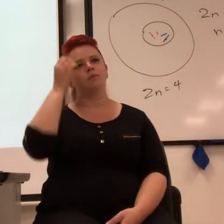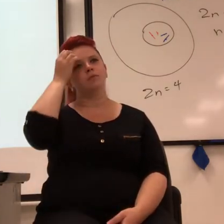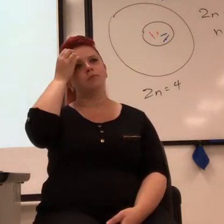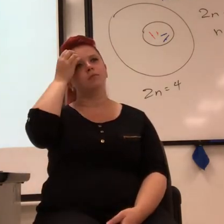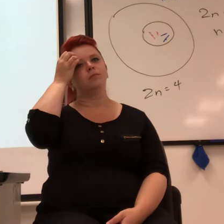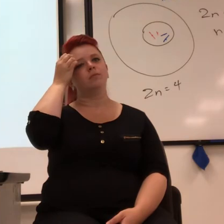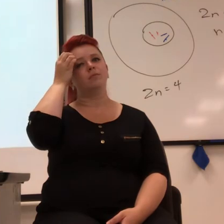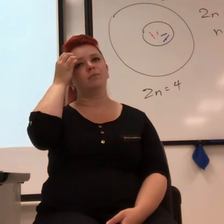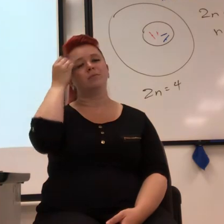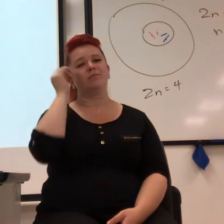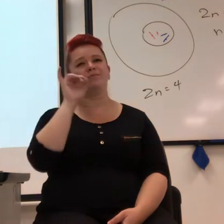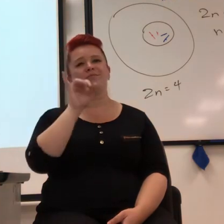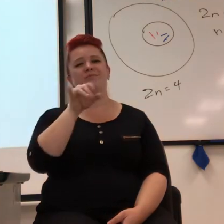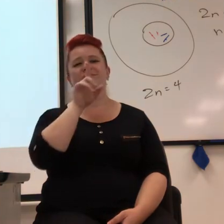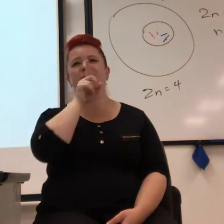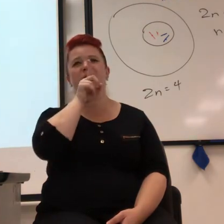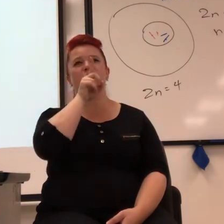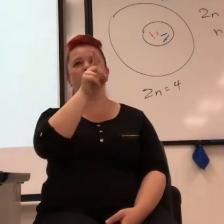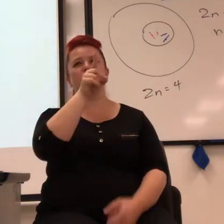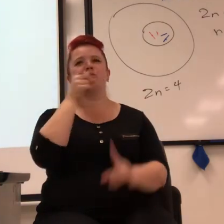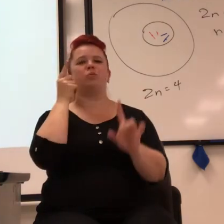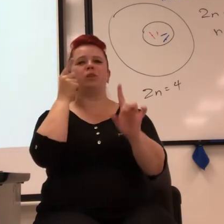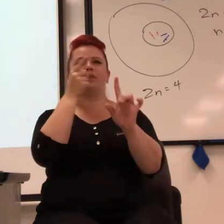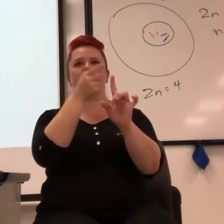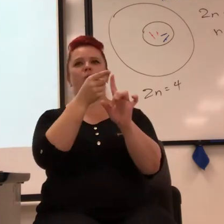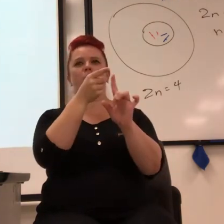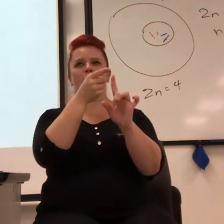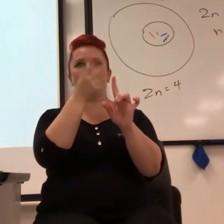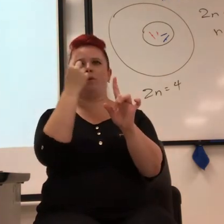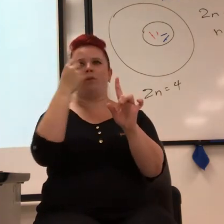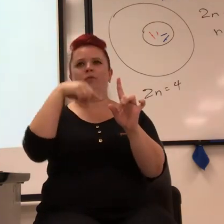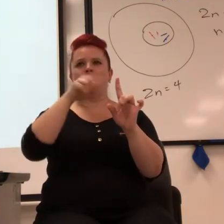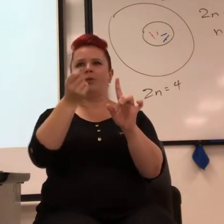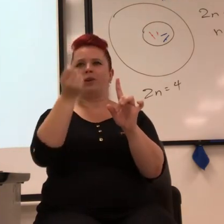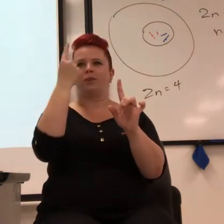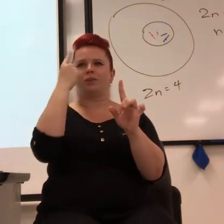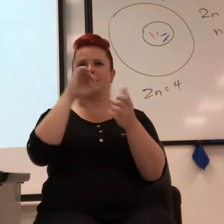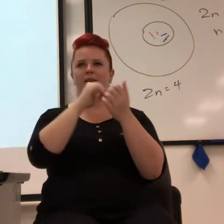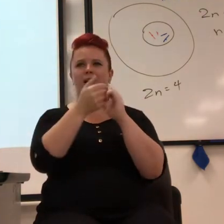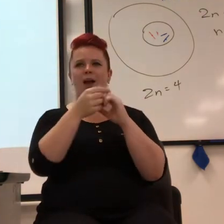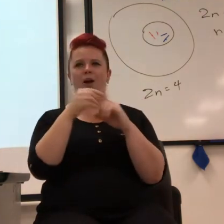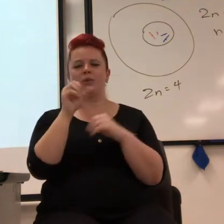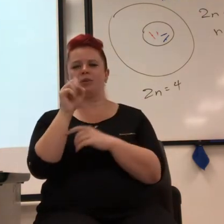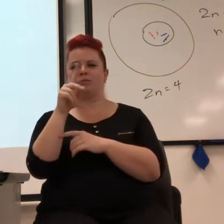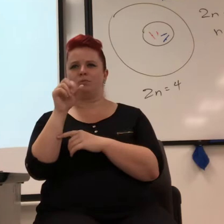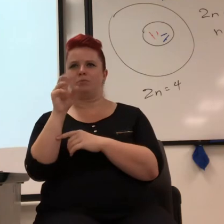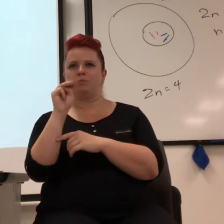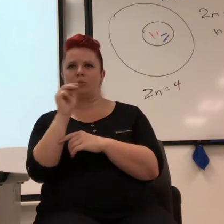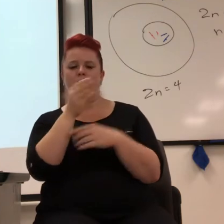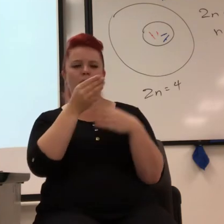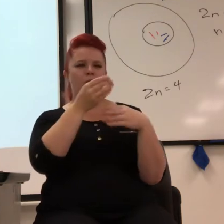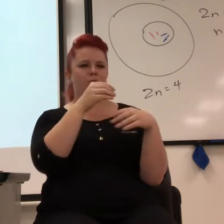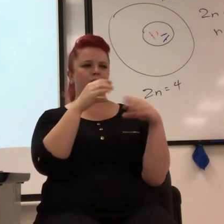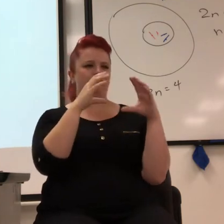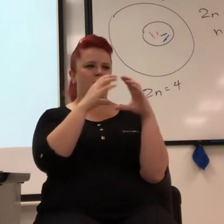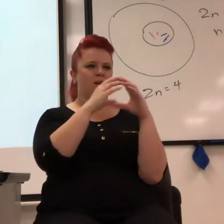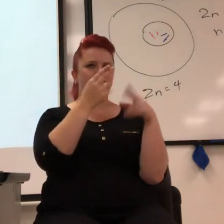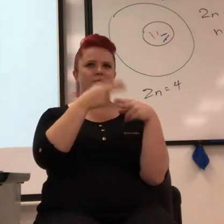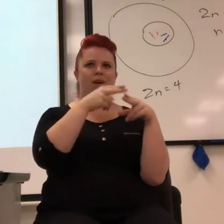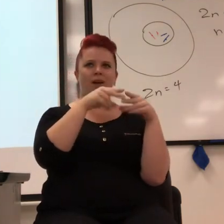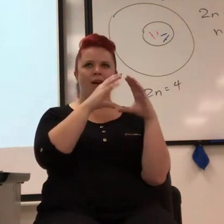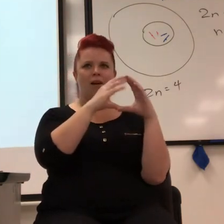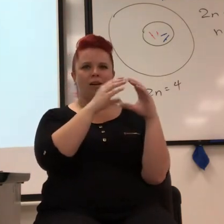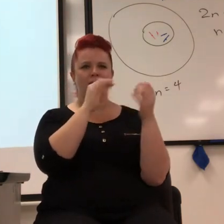I mean, that's really the goal for you to understand today, how sperm and egg, those cells develop and then divide, so you get